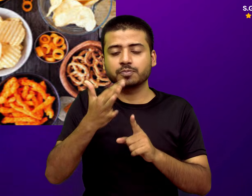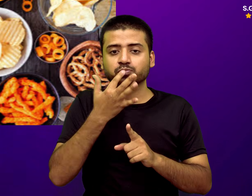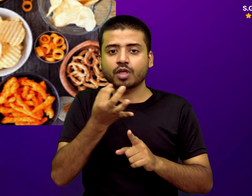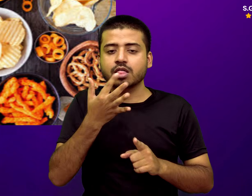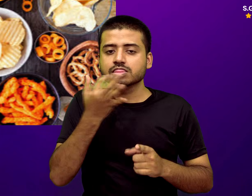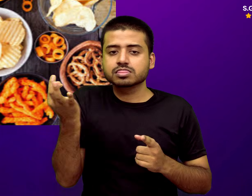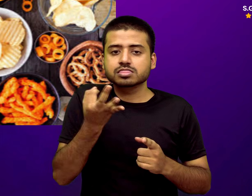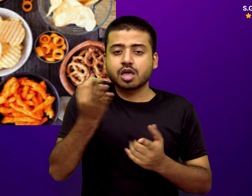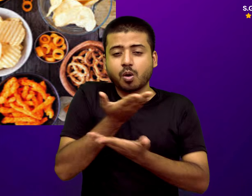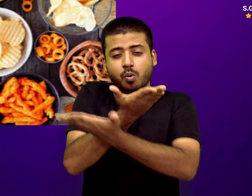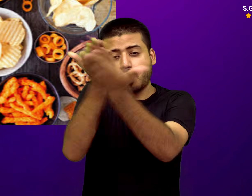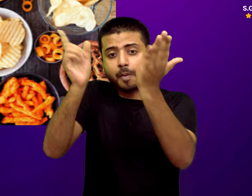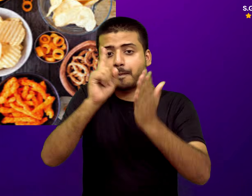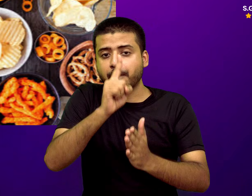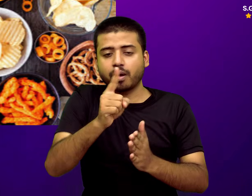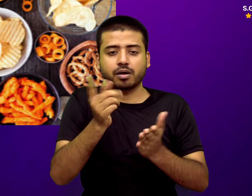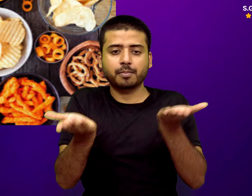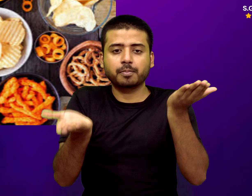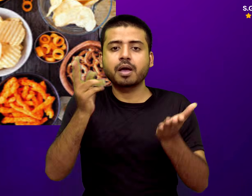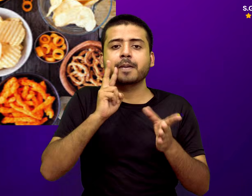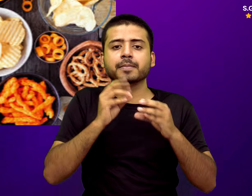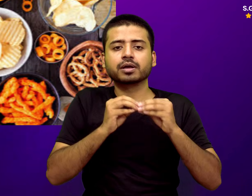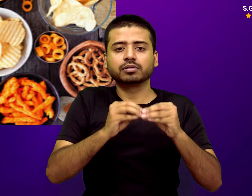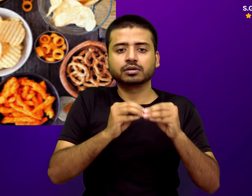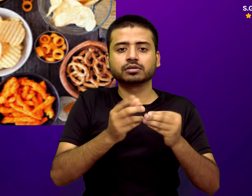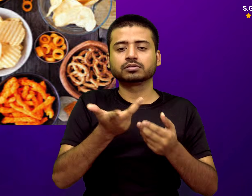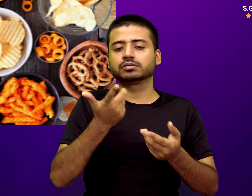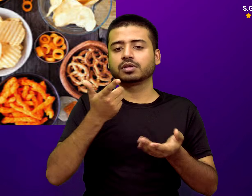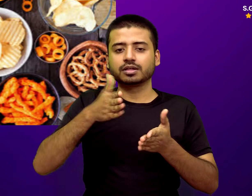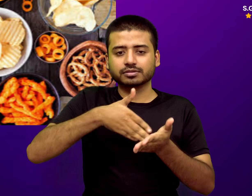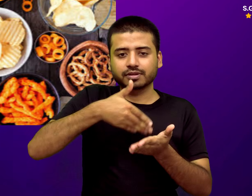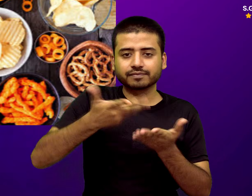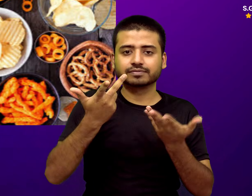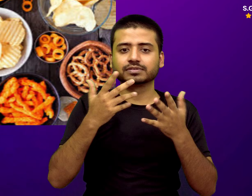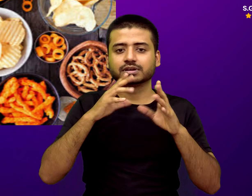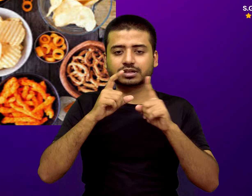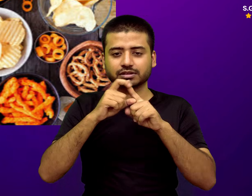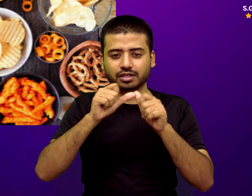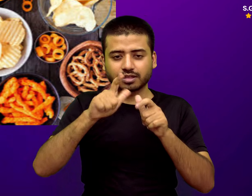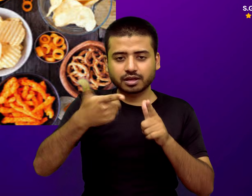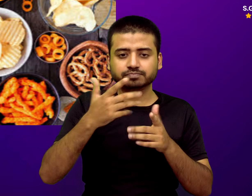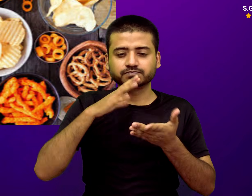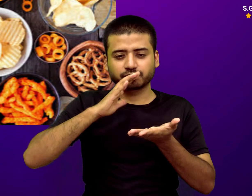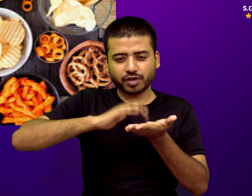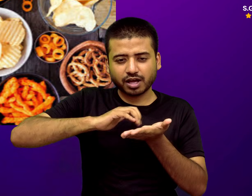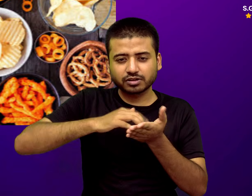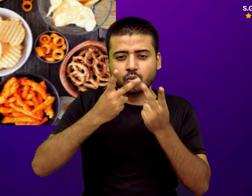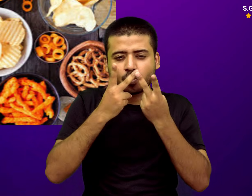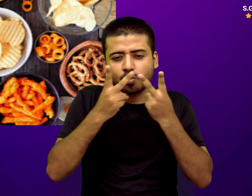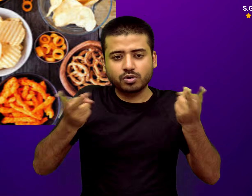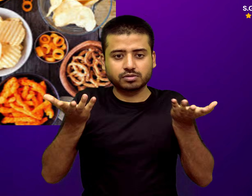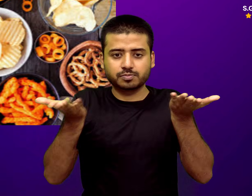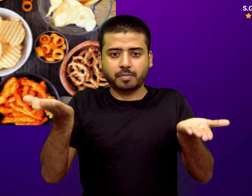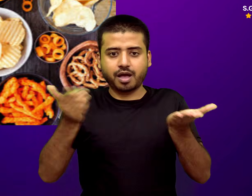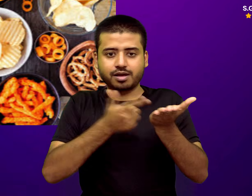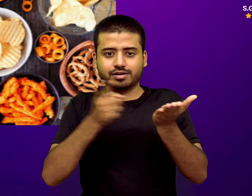a past sports injury, or the changing weather. While those factors certainly play a role, one of the most significant and